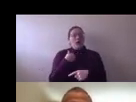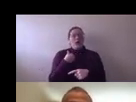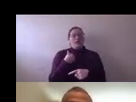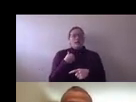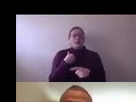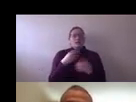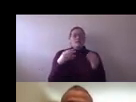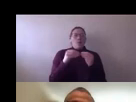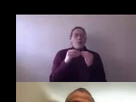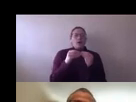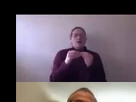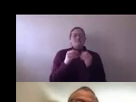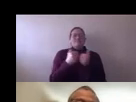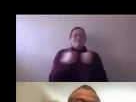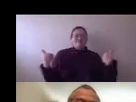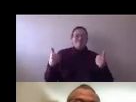more divisive